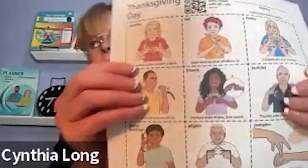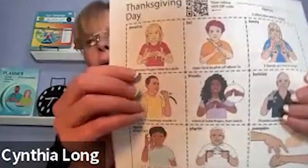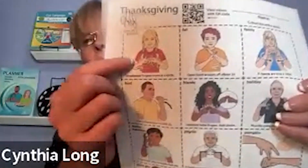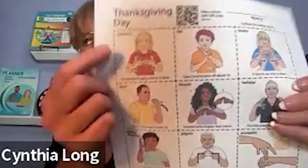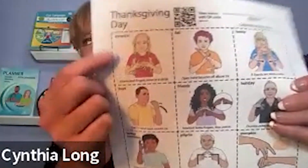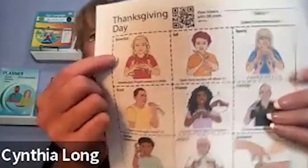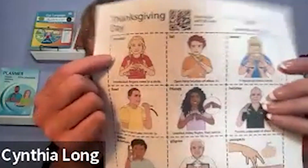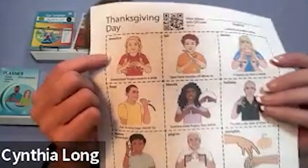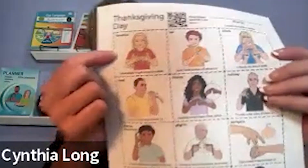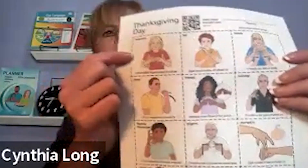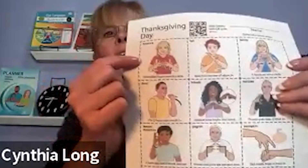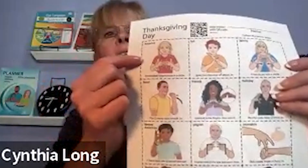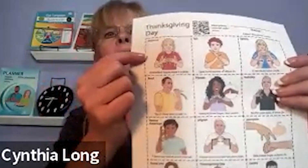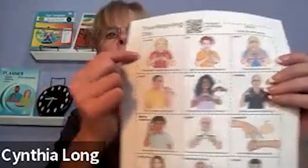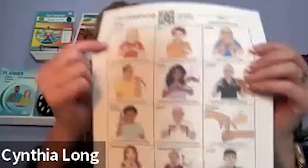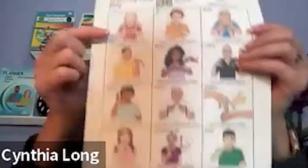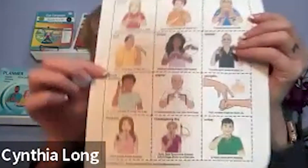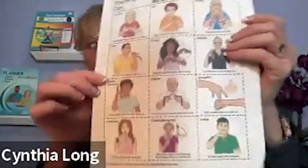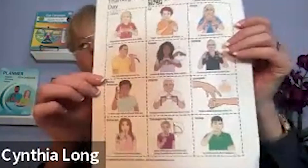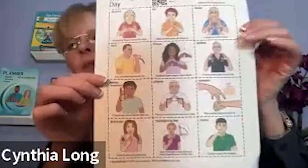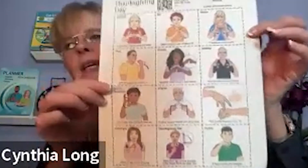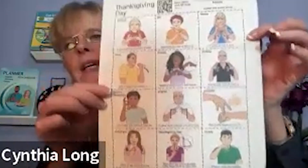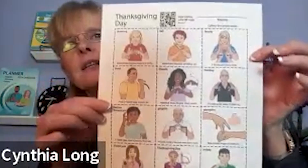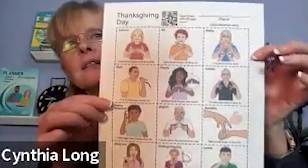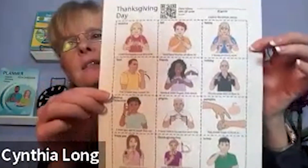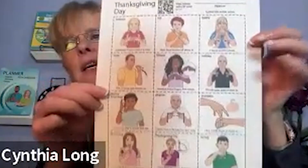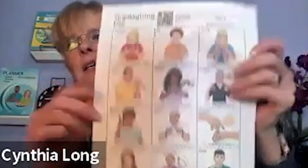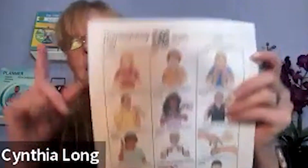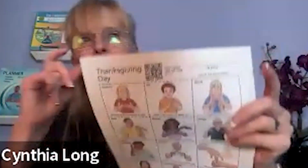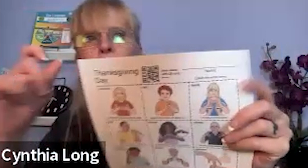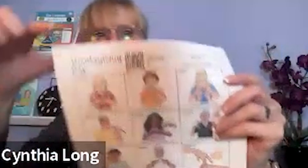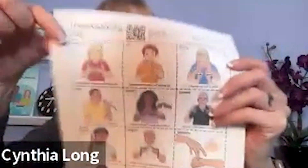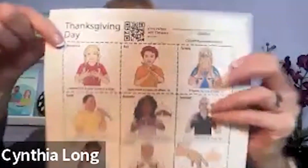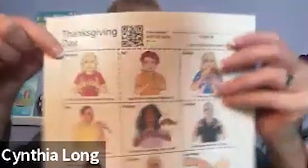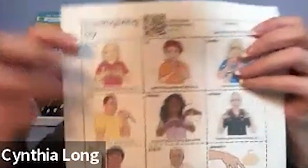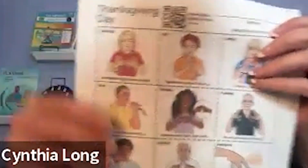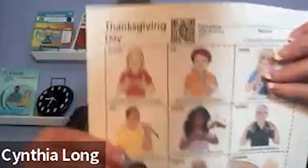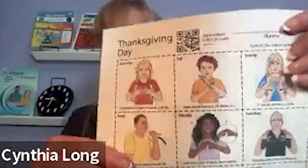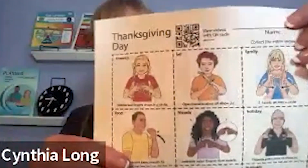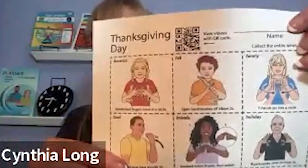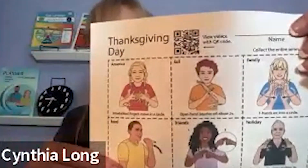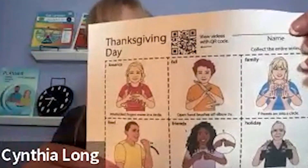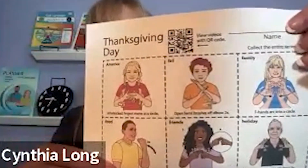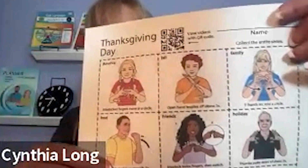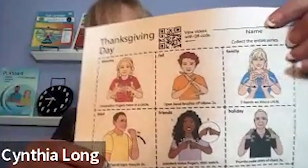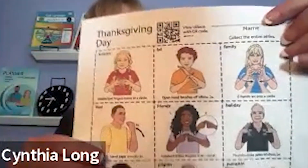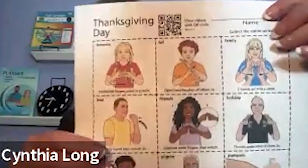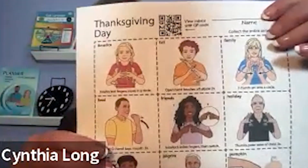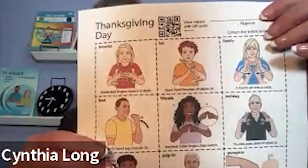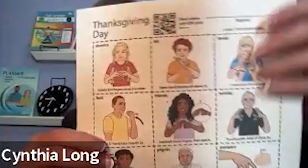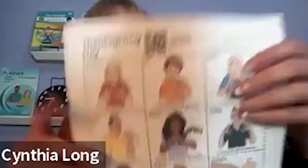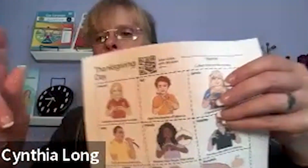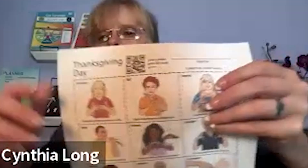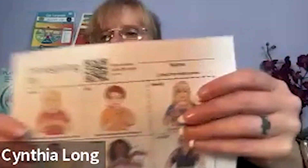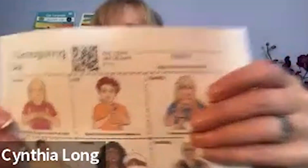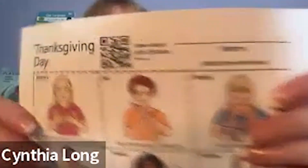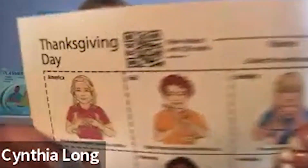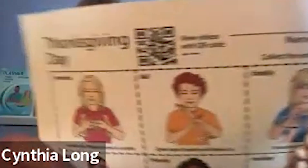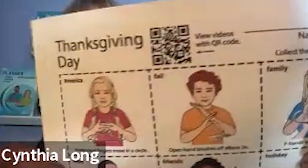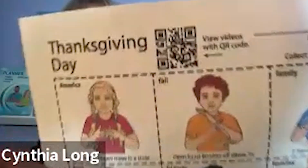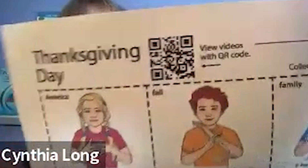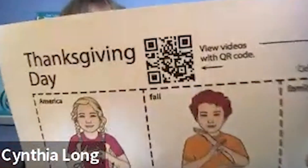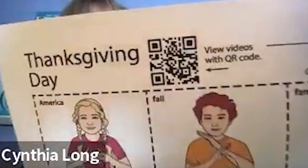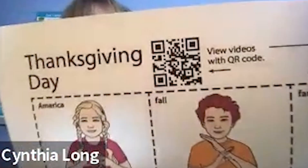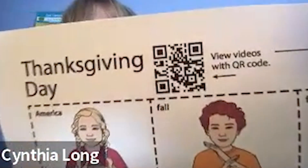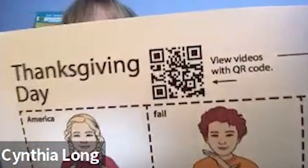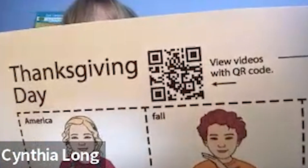is America. All right. And I'm just going to show you these. Take a picture of the QR code. And then you can go, let